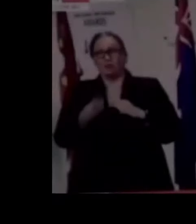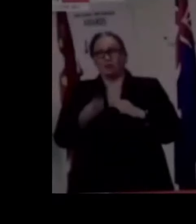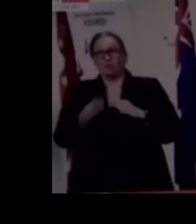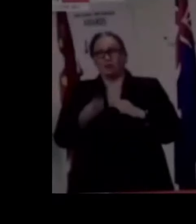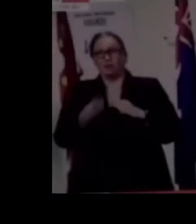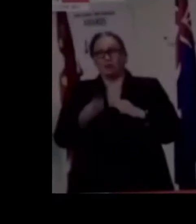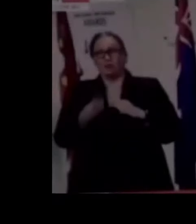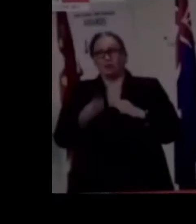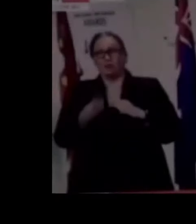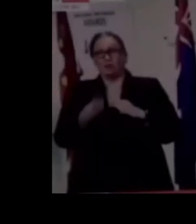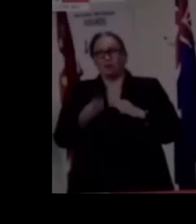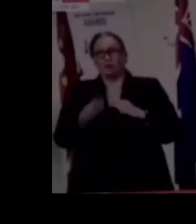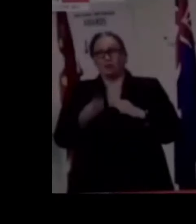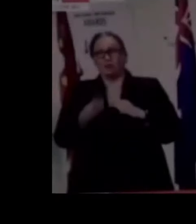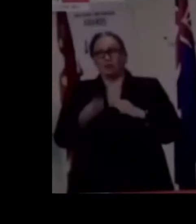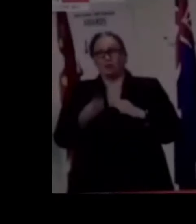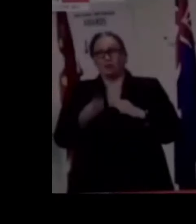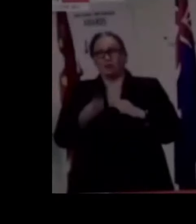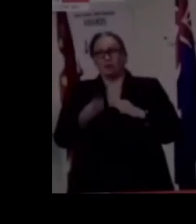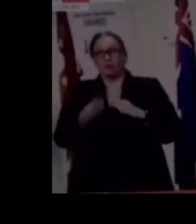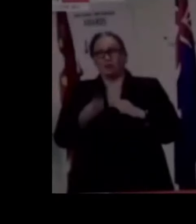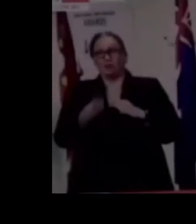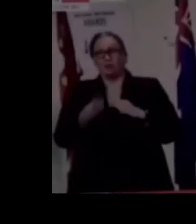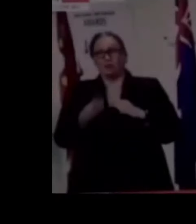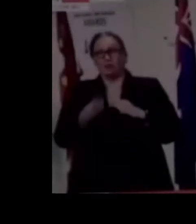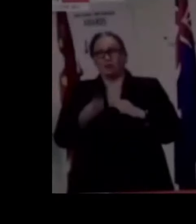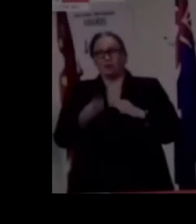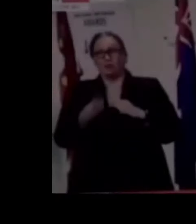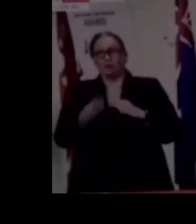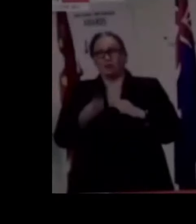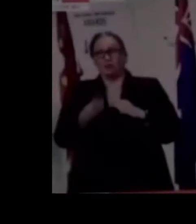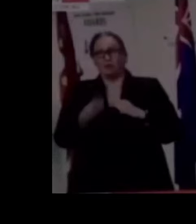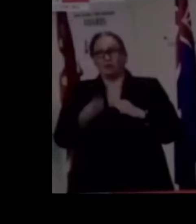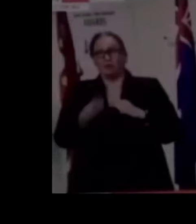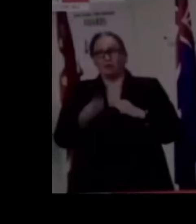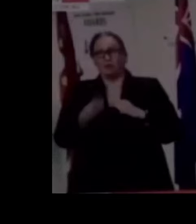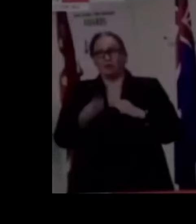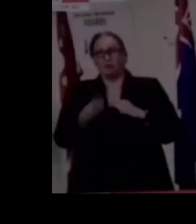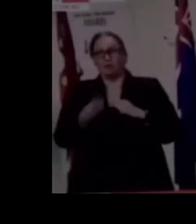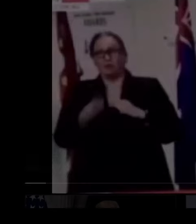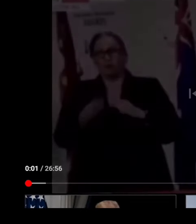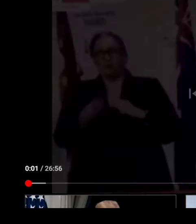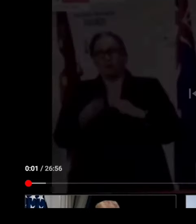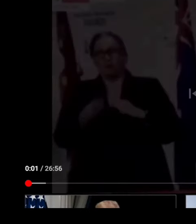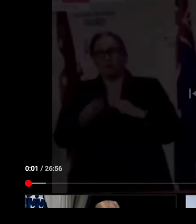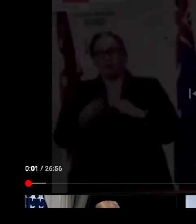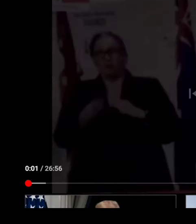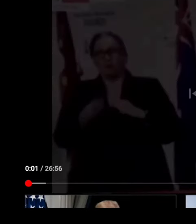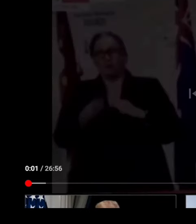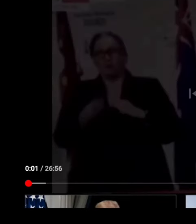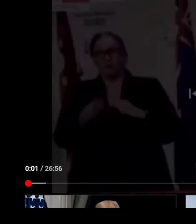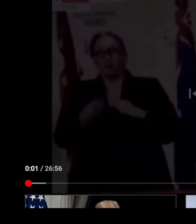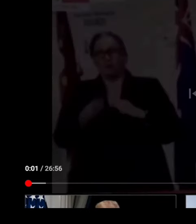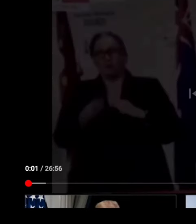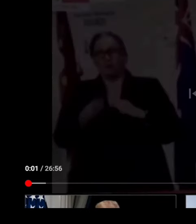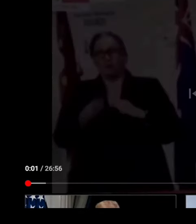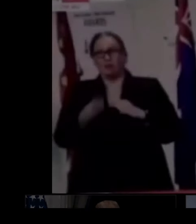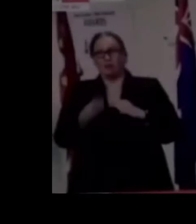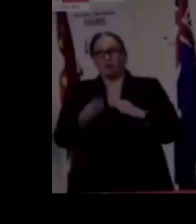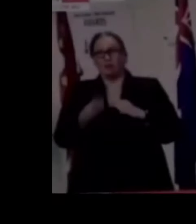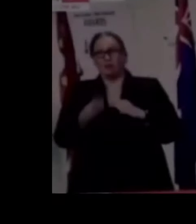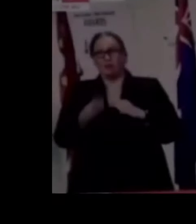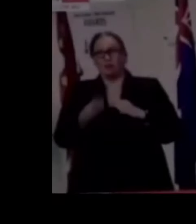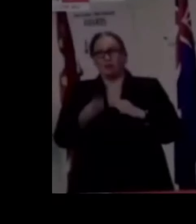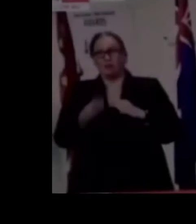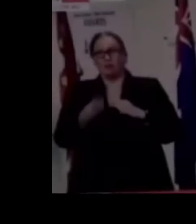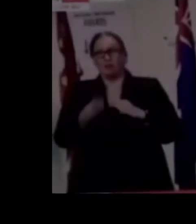who want to be hardheads and scoff and, you know, non-believers will say, oh, he didn't mean it like that. No, he meant it like